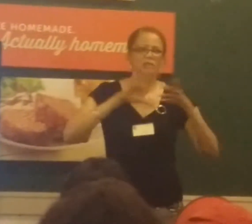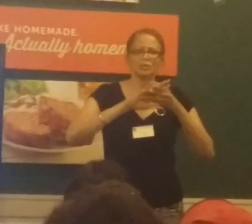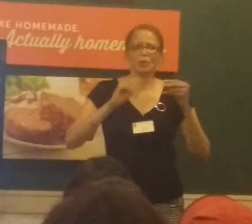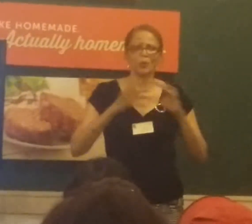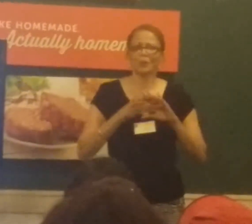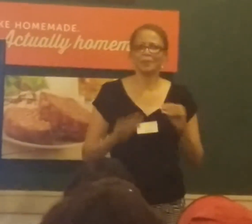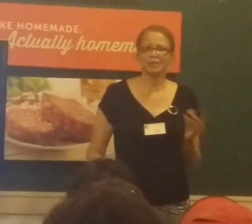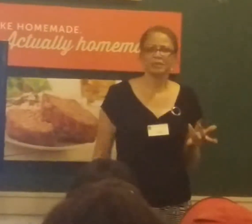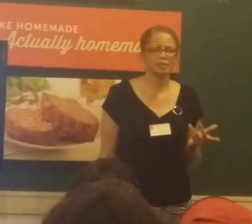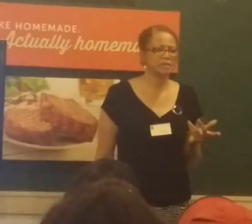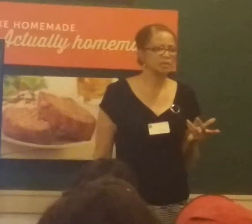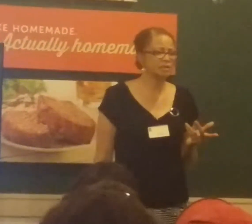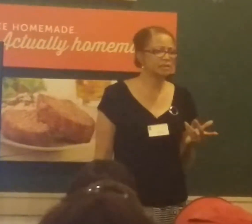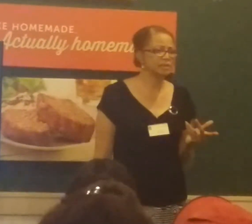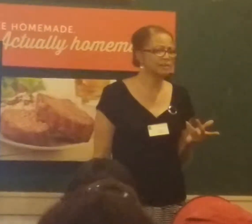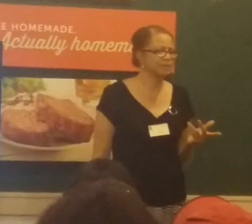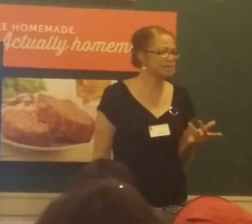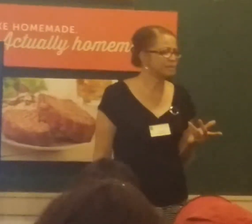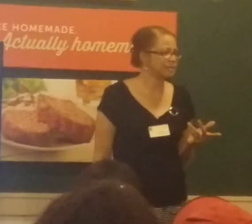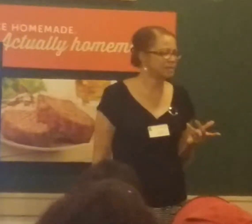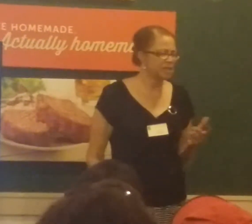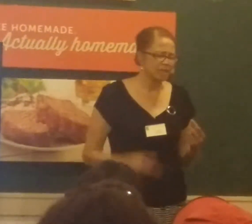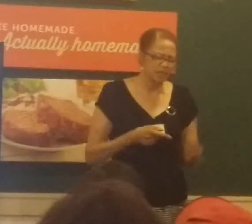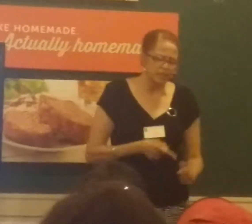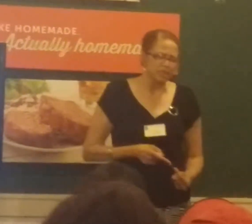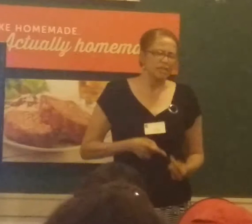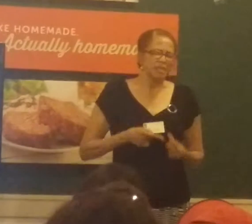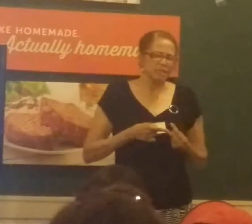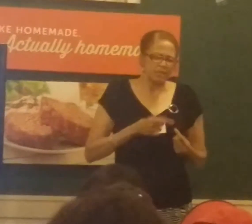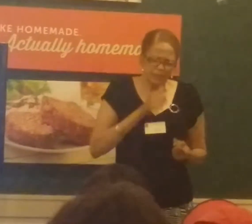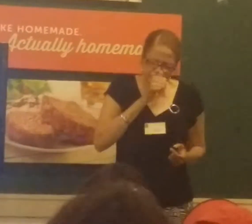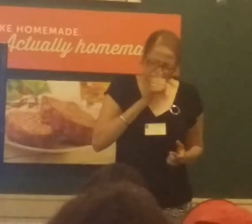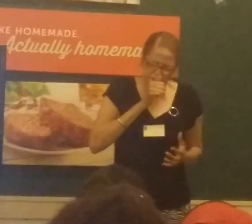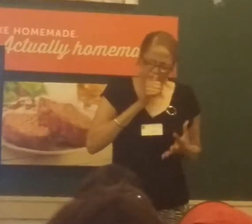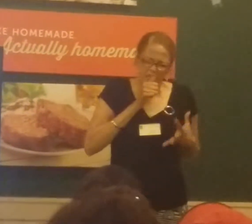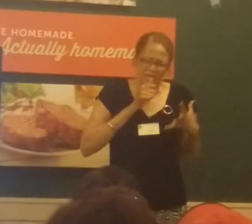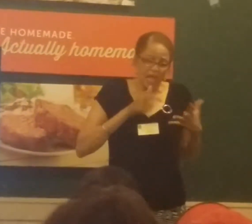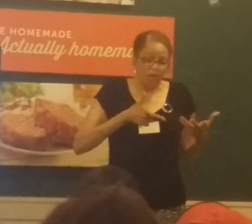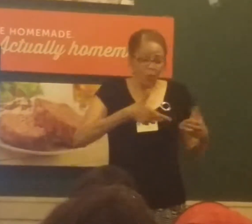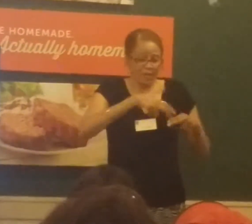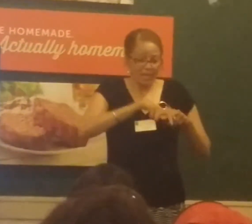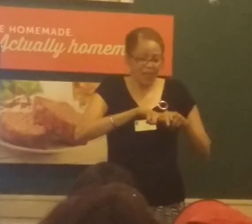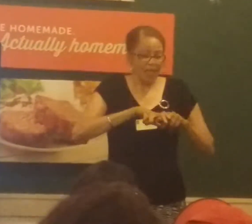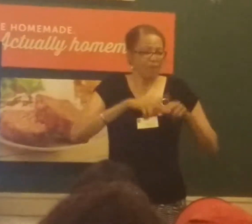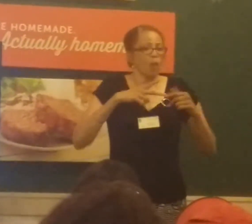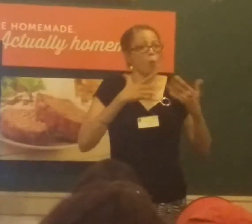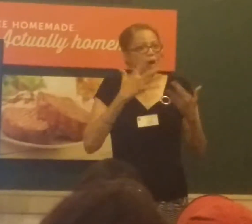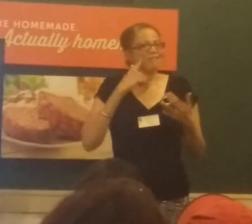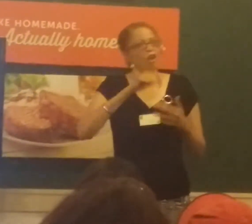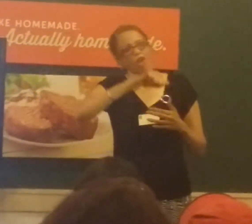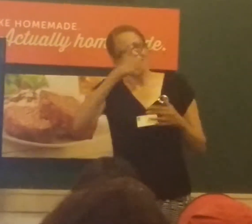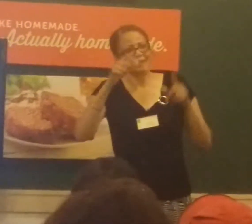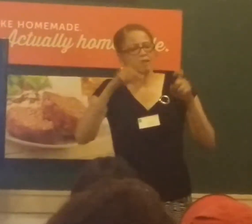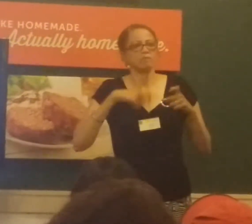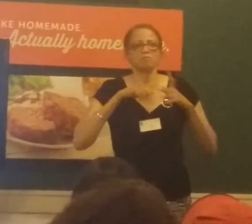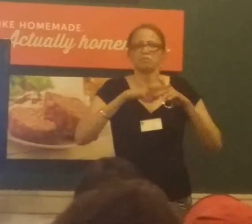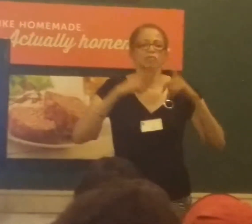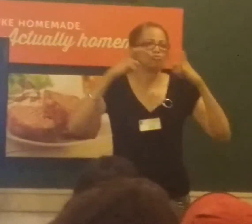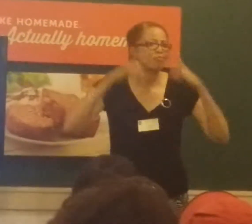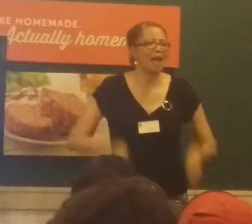But now this is a different experience when it's about me. I struggle. Oh, I dealt with it. And when I'm in the situation,